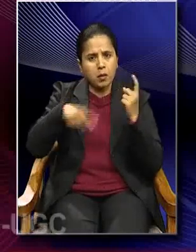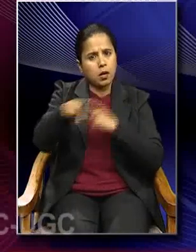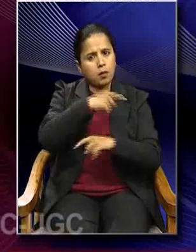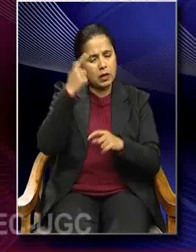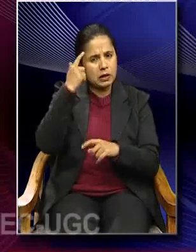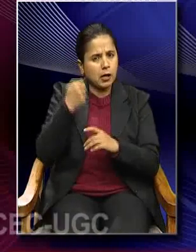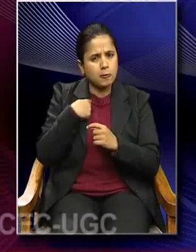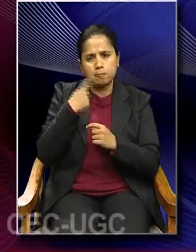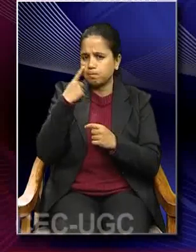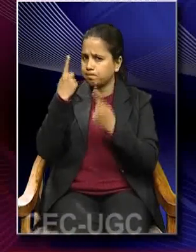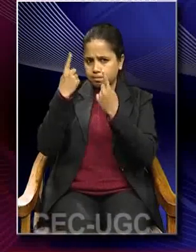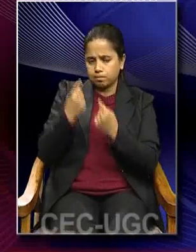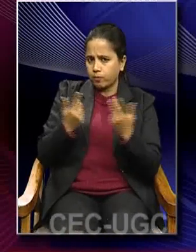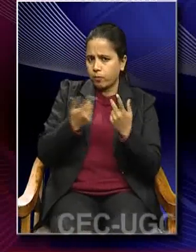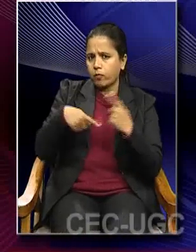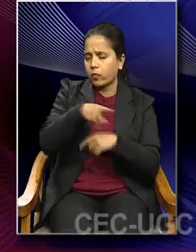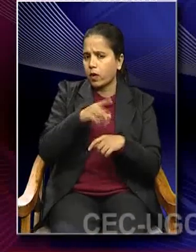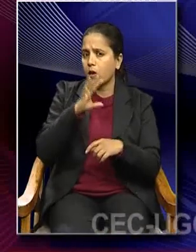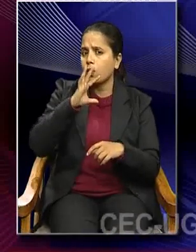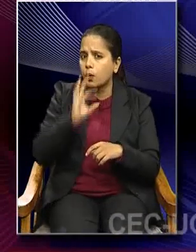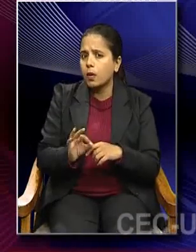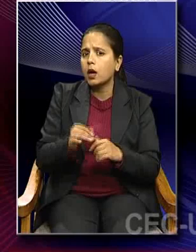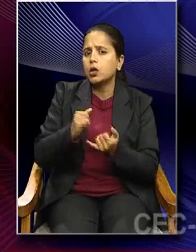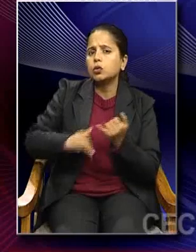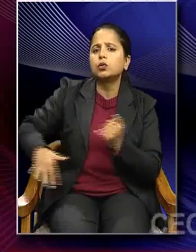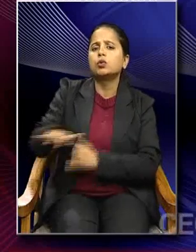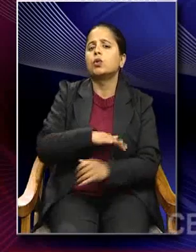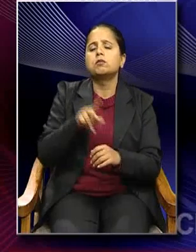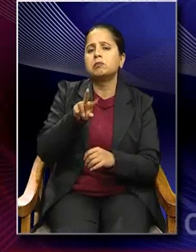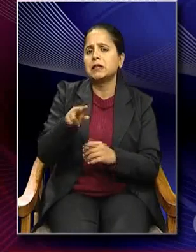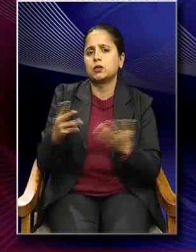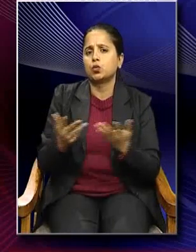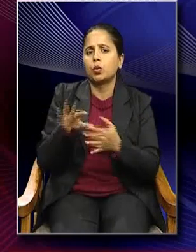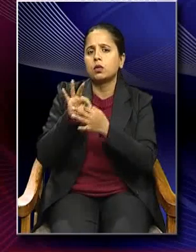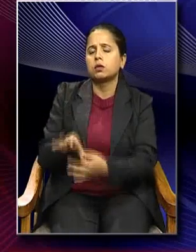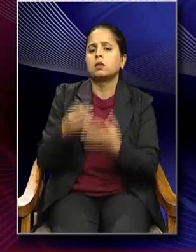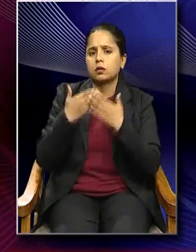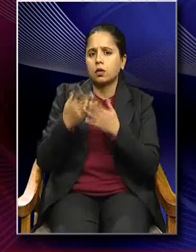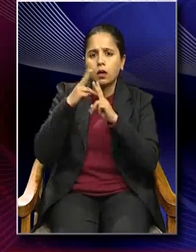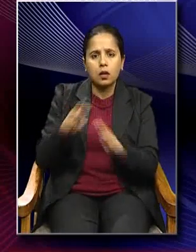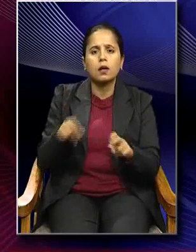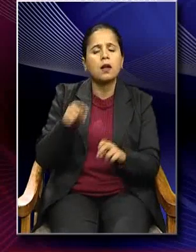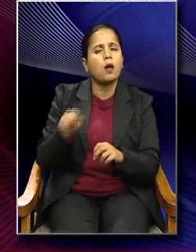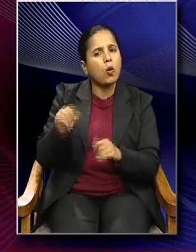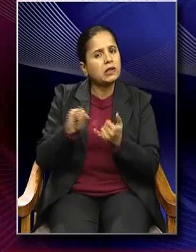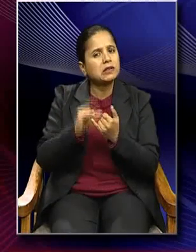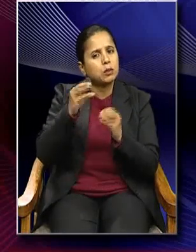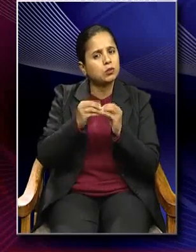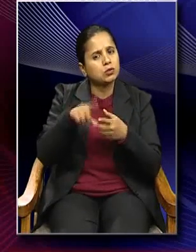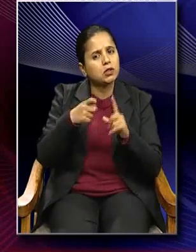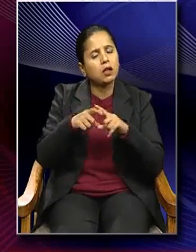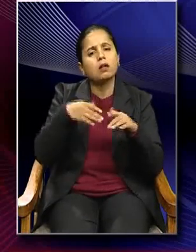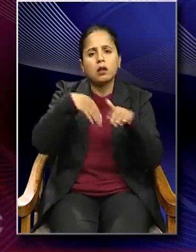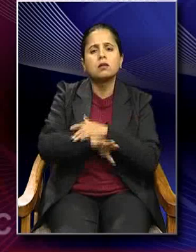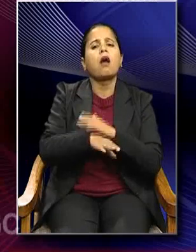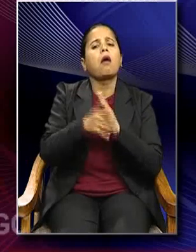to figure out what exactly sociology meant or what was the subject matter.